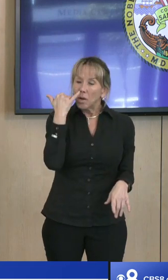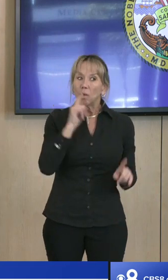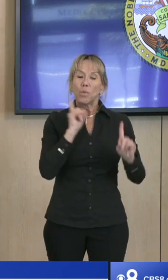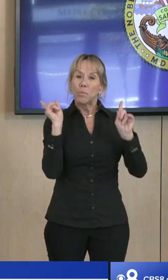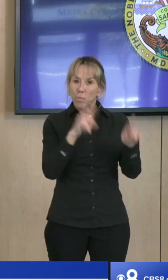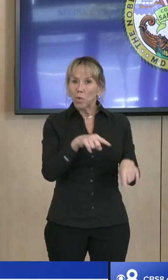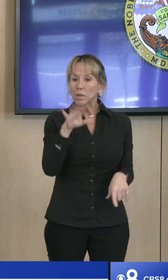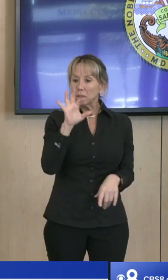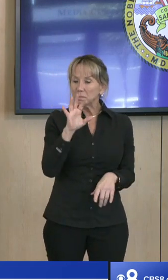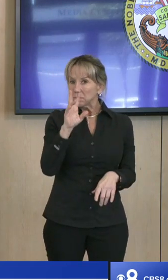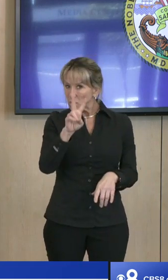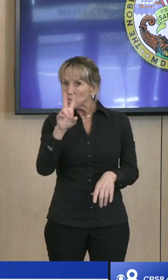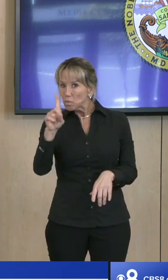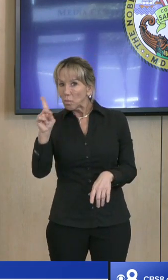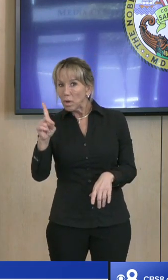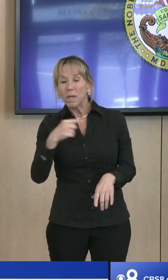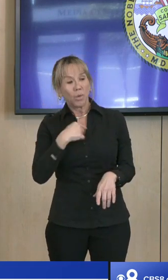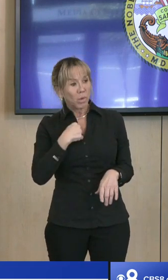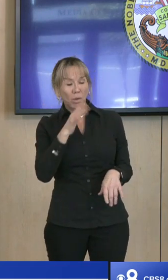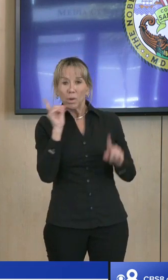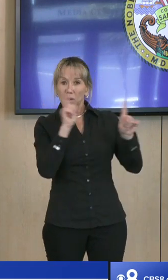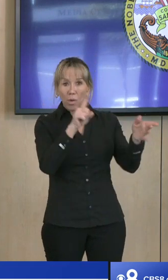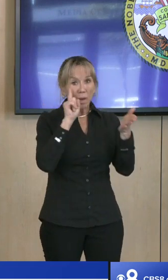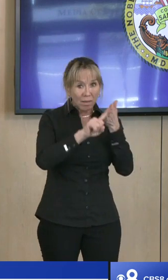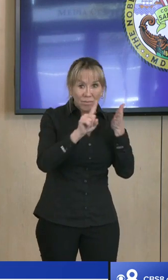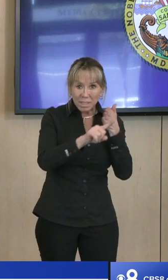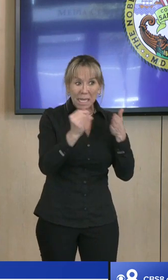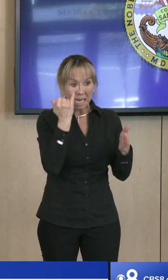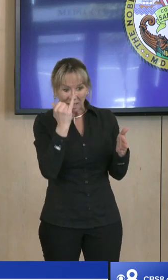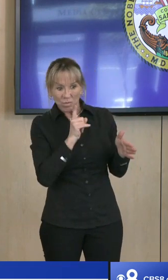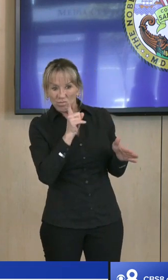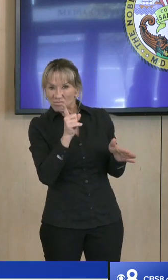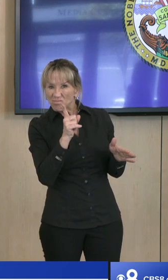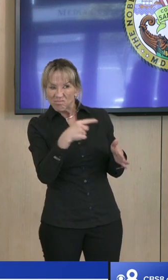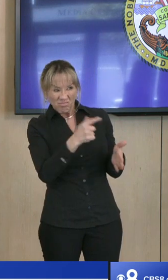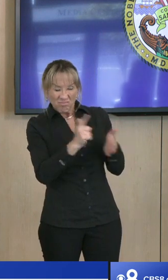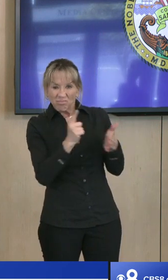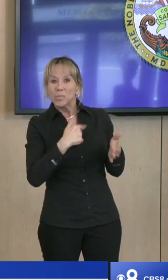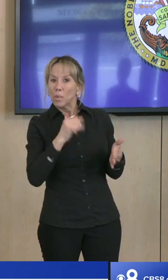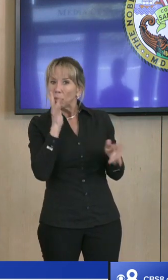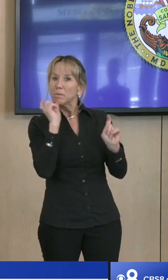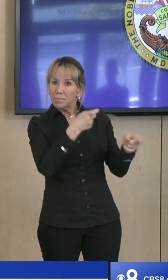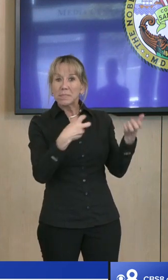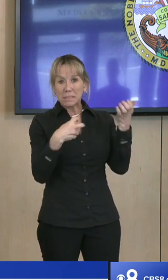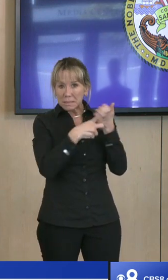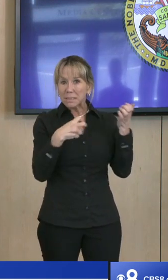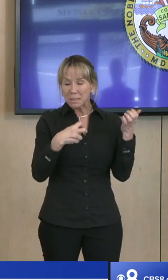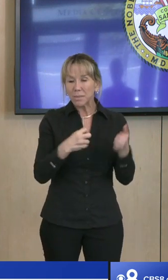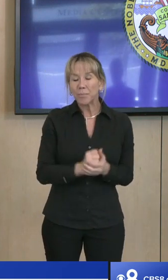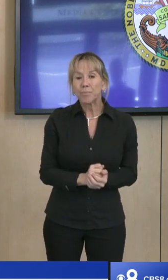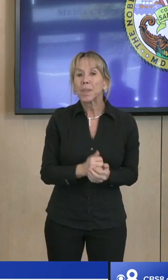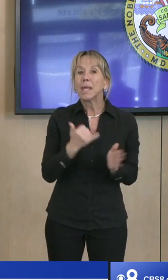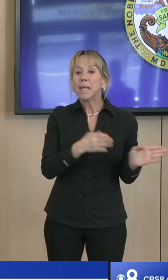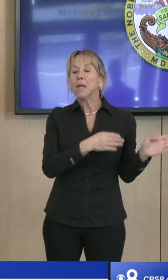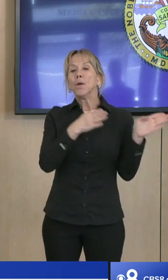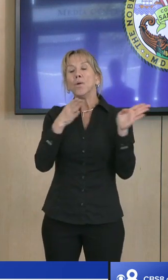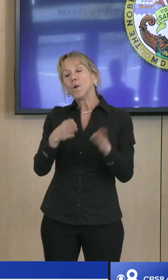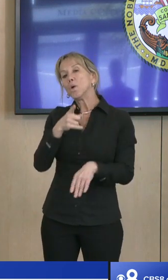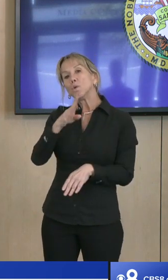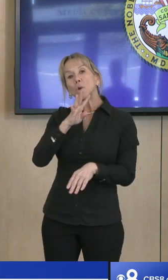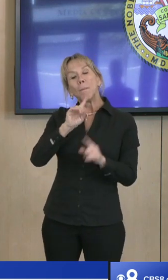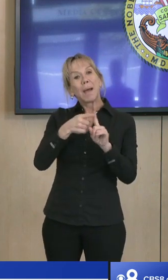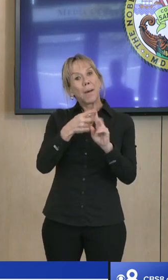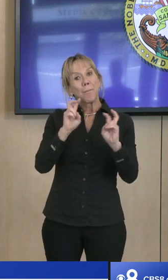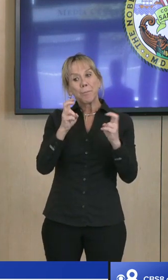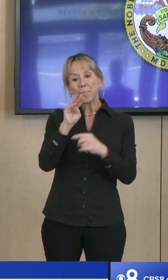be investigated and they will be cited if appropriate. The order that we're talking about, the extension of the order now, is the